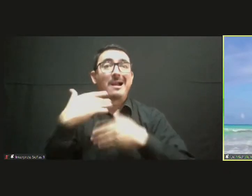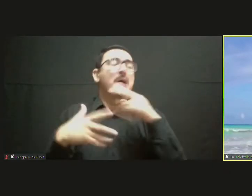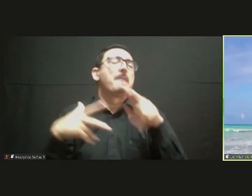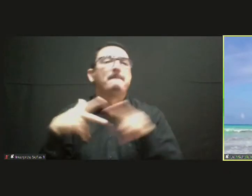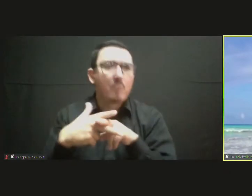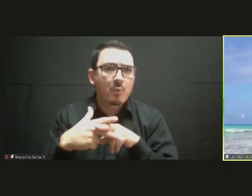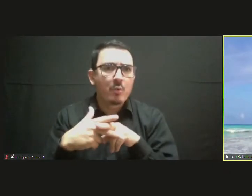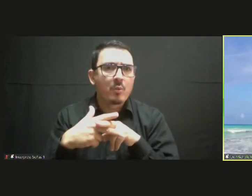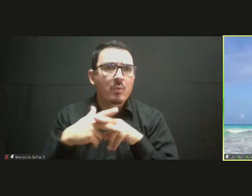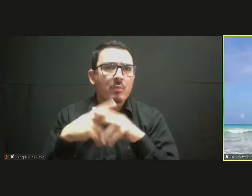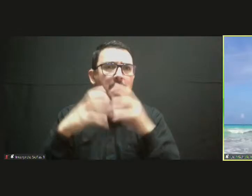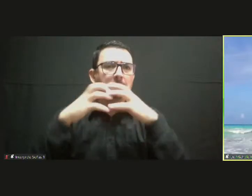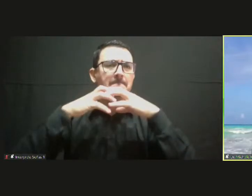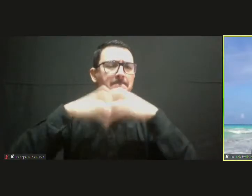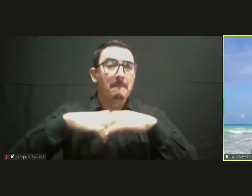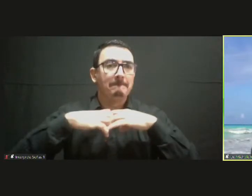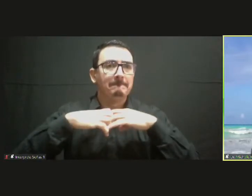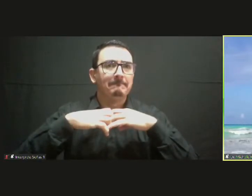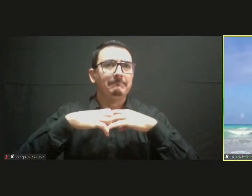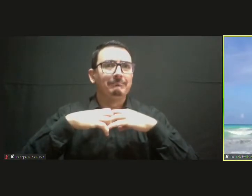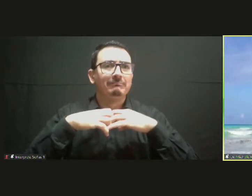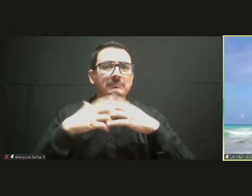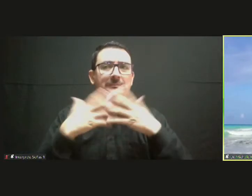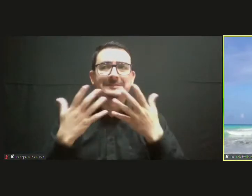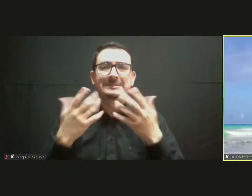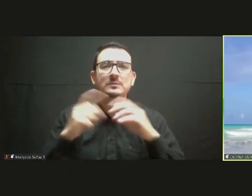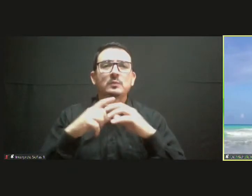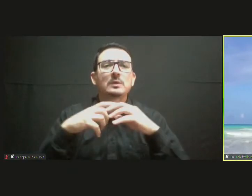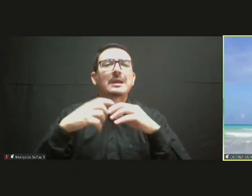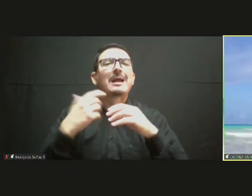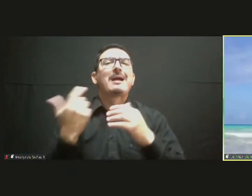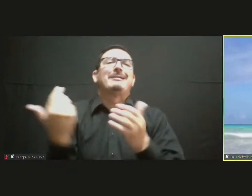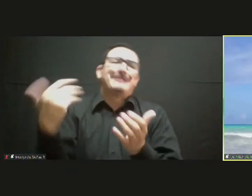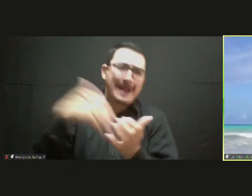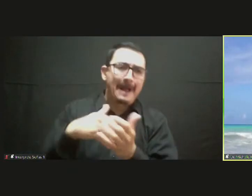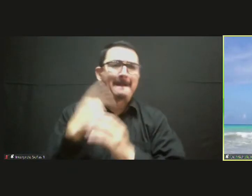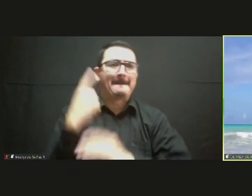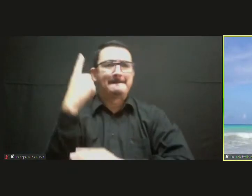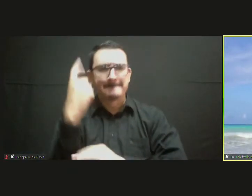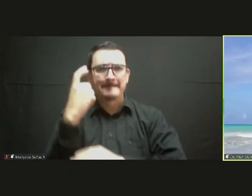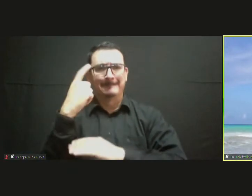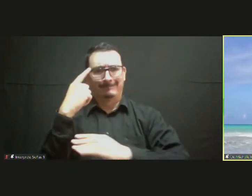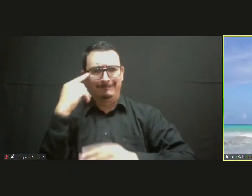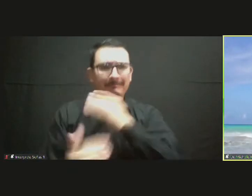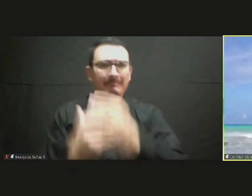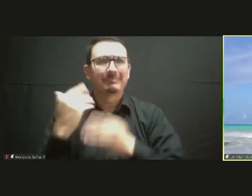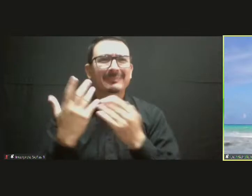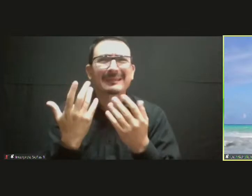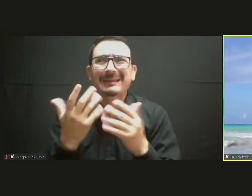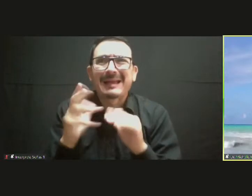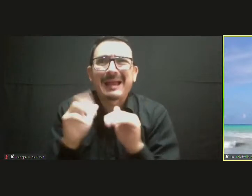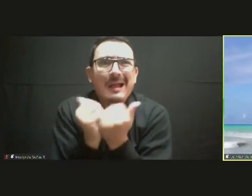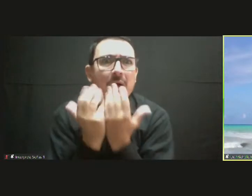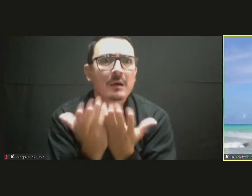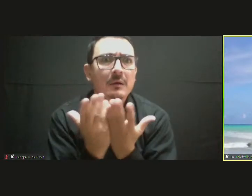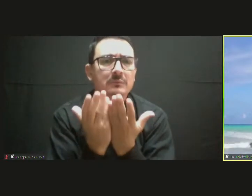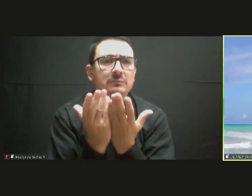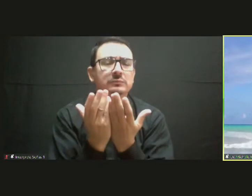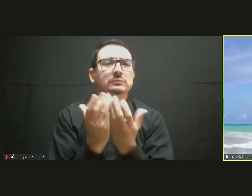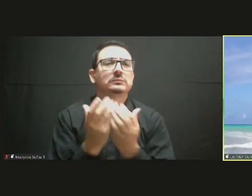in suspension. The cutting off of travel links, which facilitate regional